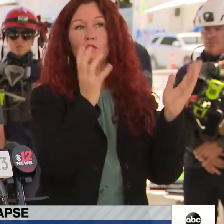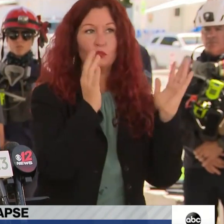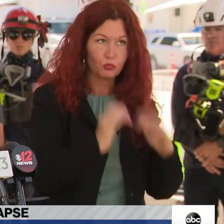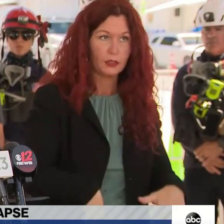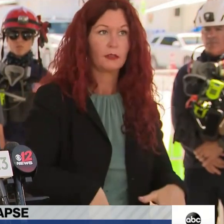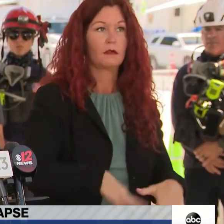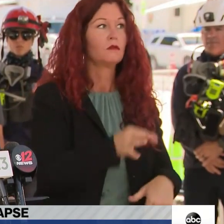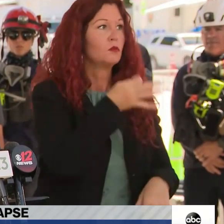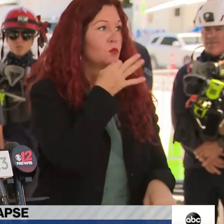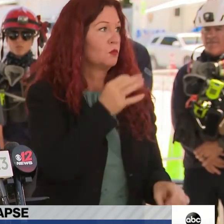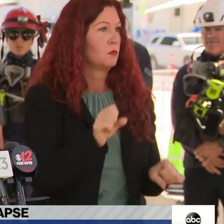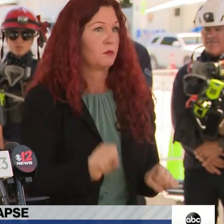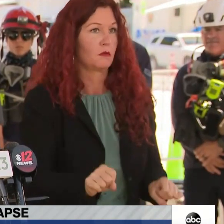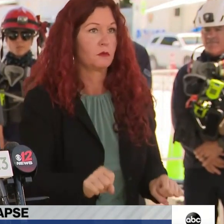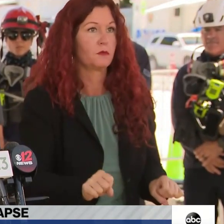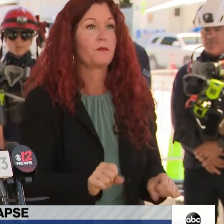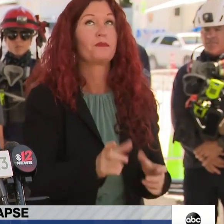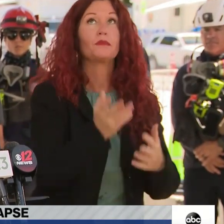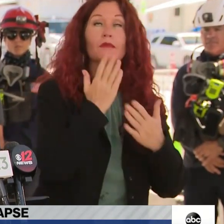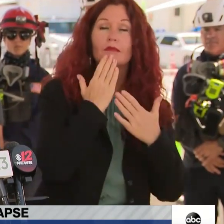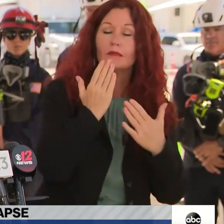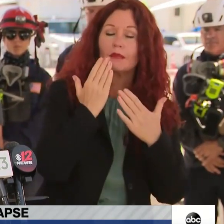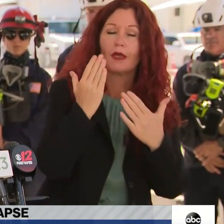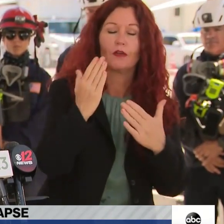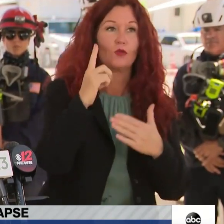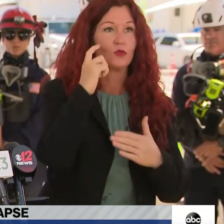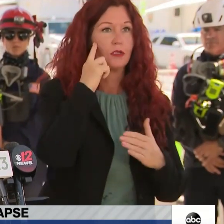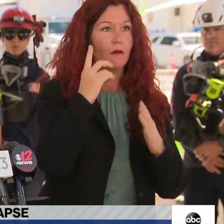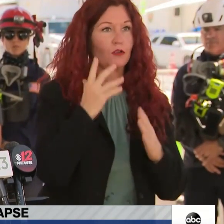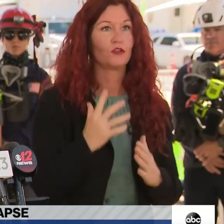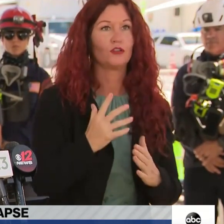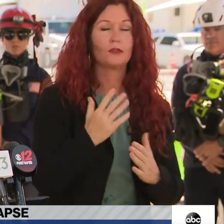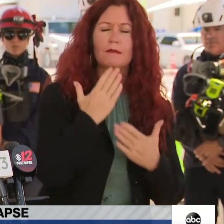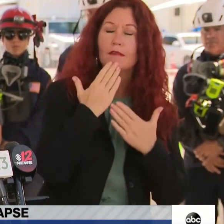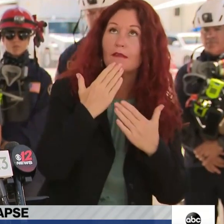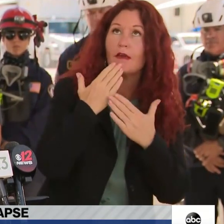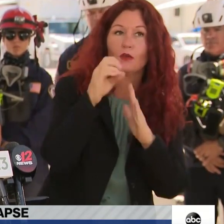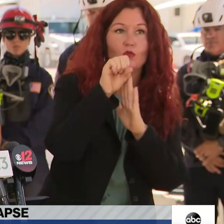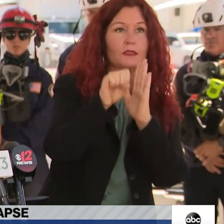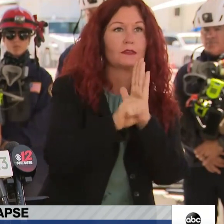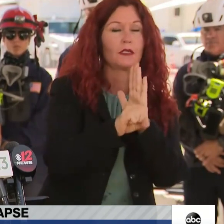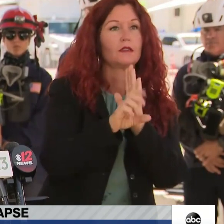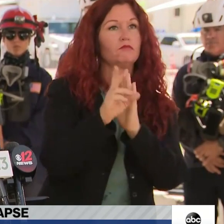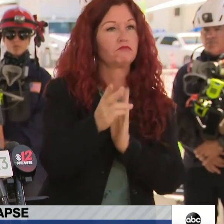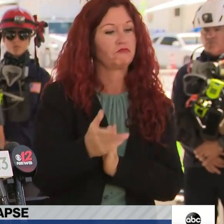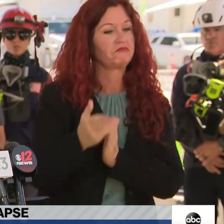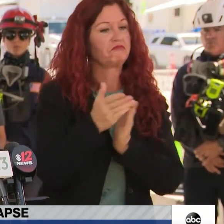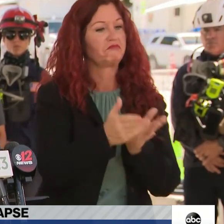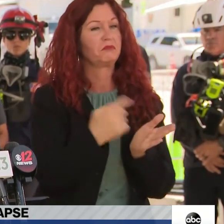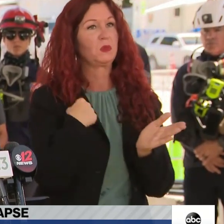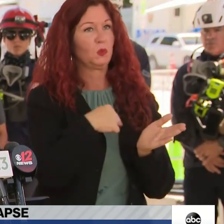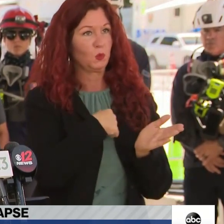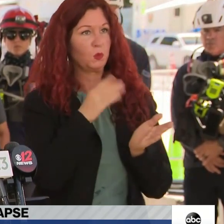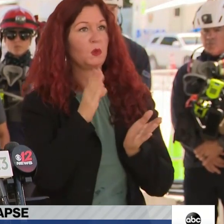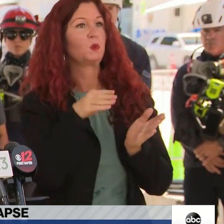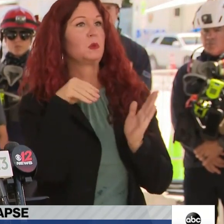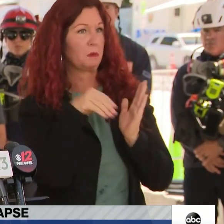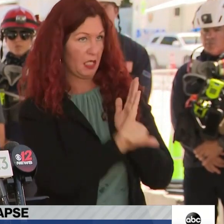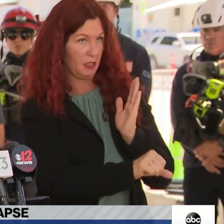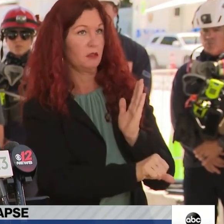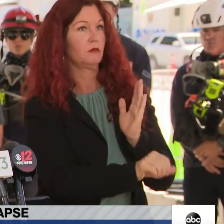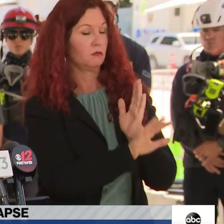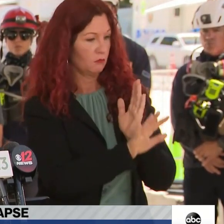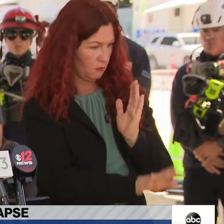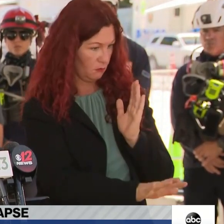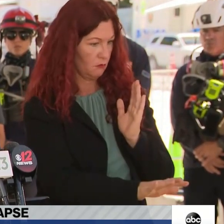governor, to the state, for stepping up and offering to pay for this demolition so that it can proceed expeditiously as soon as